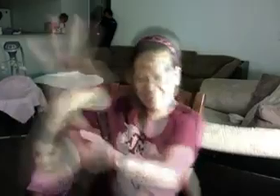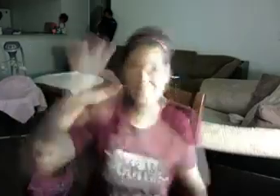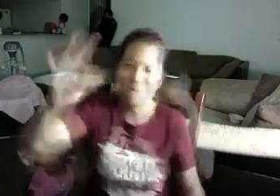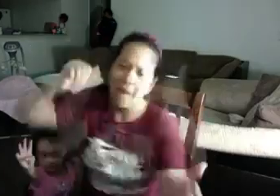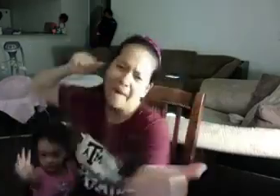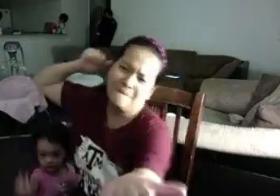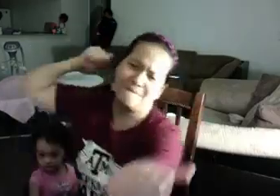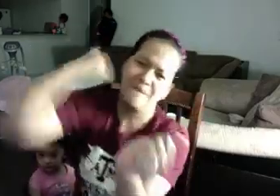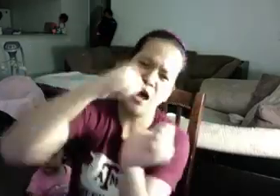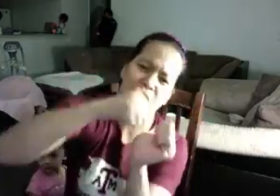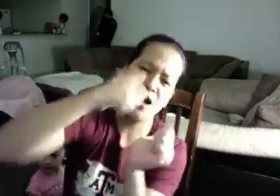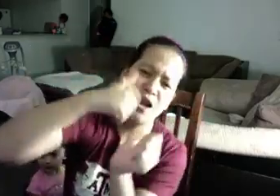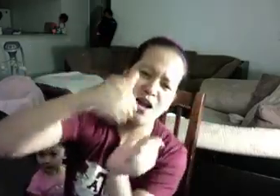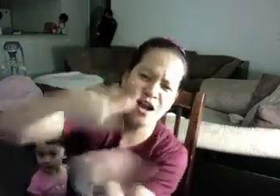malalabol, malalabol, malalabol, malalabol, malalabol,